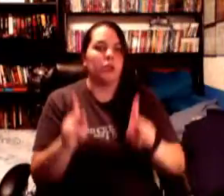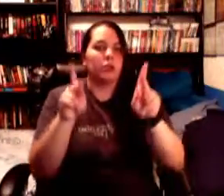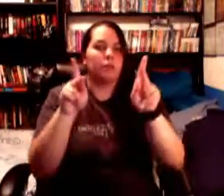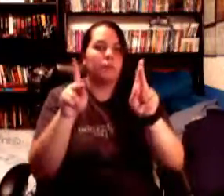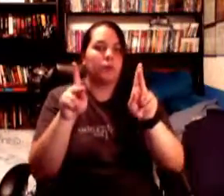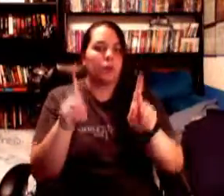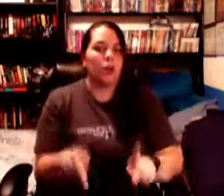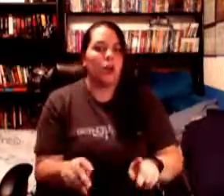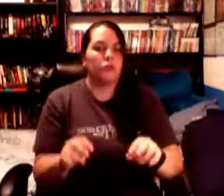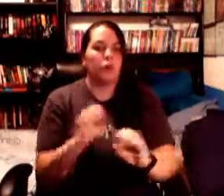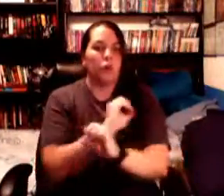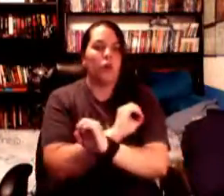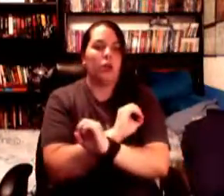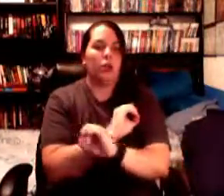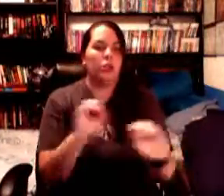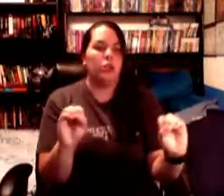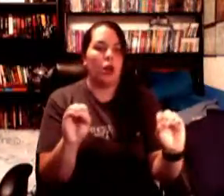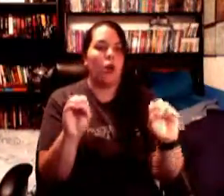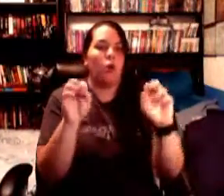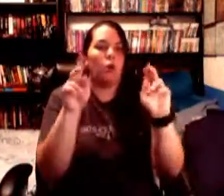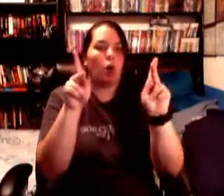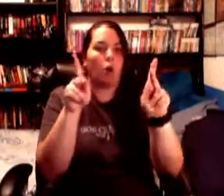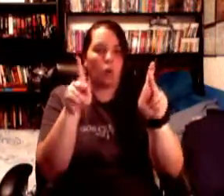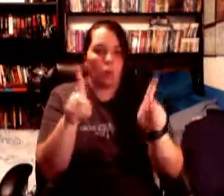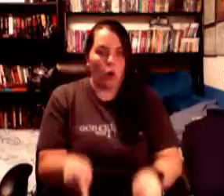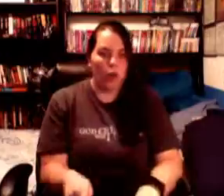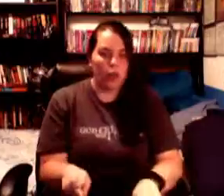person. So, no one